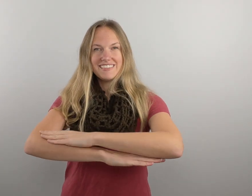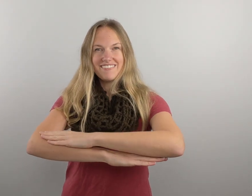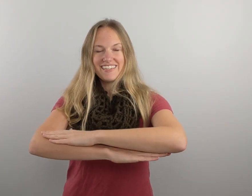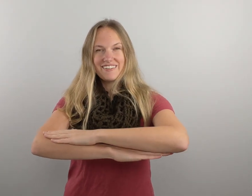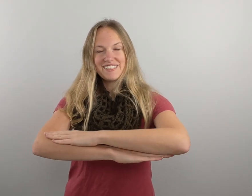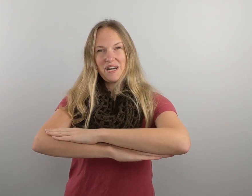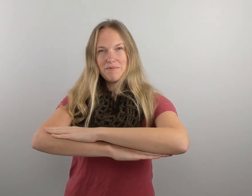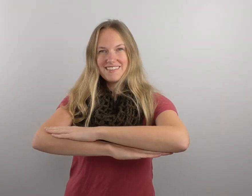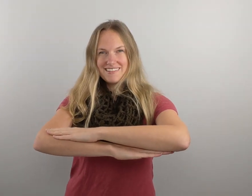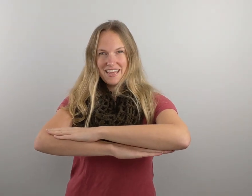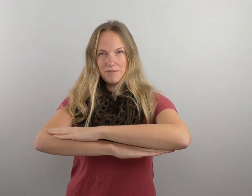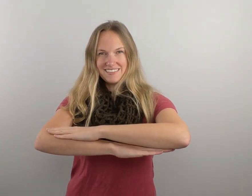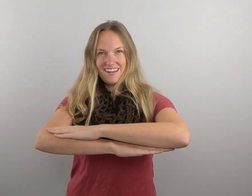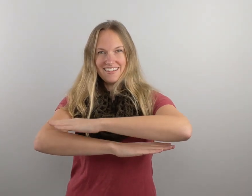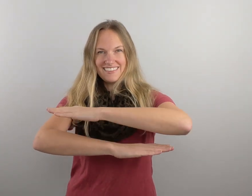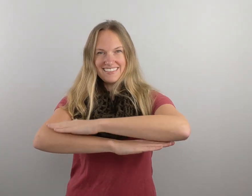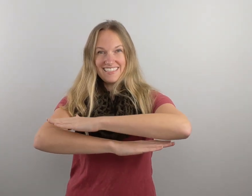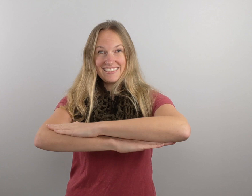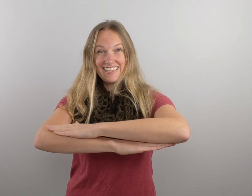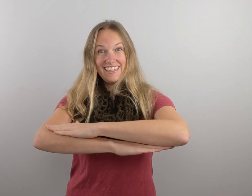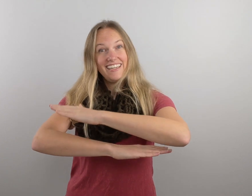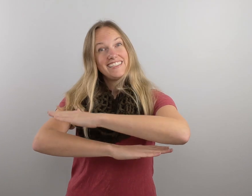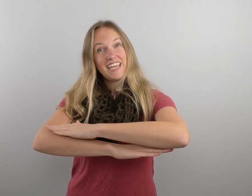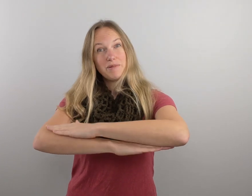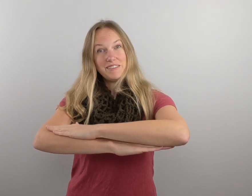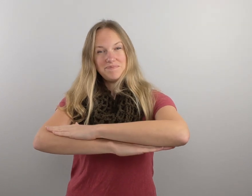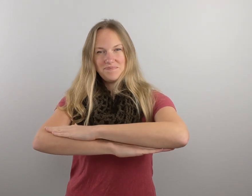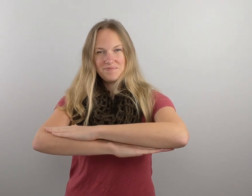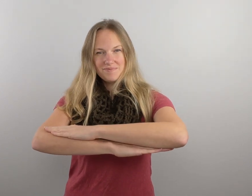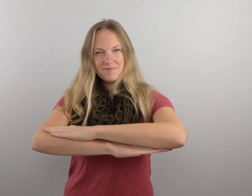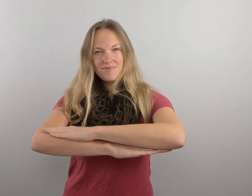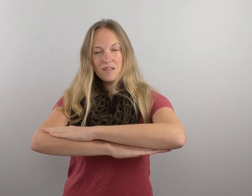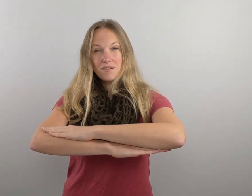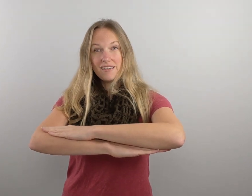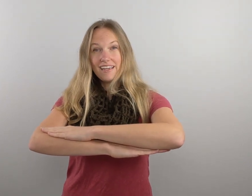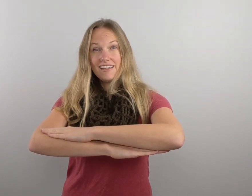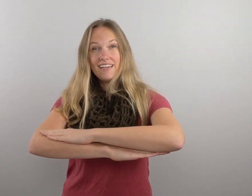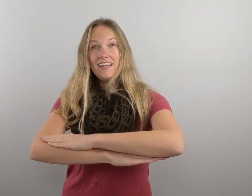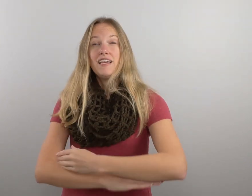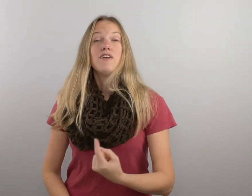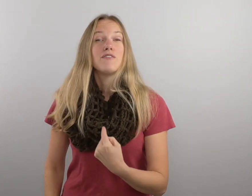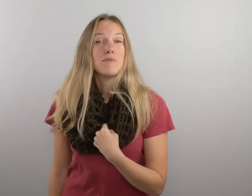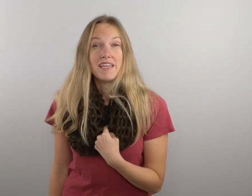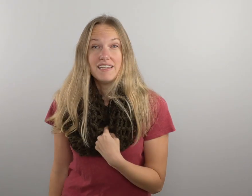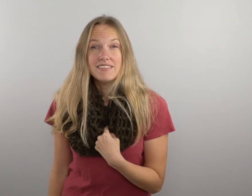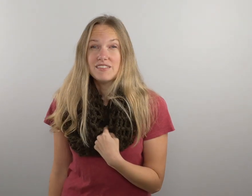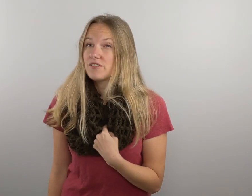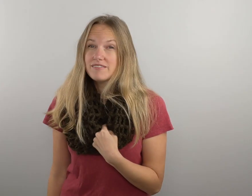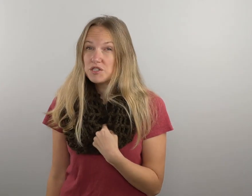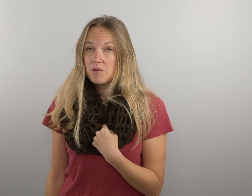when we did Chris Tomlin's The Table Song? Nice and easy. Table. Okay? For me, so you don't have to do